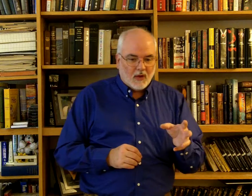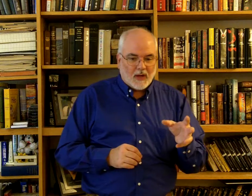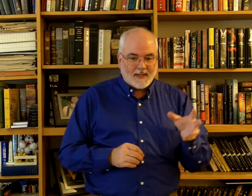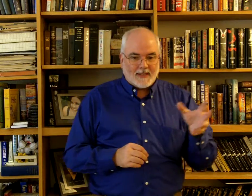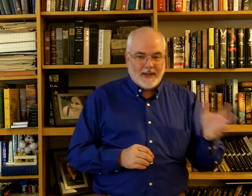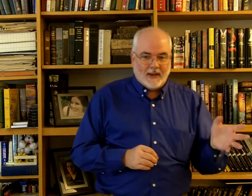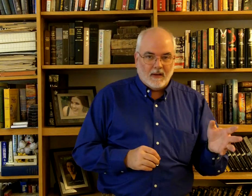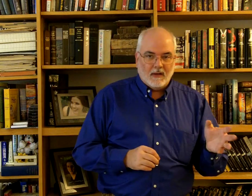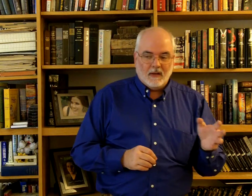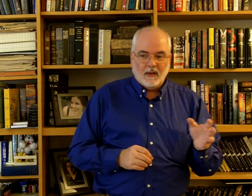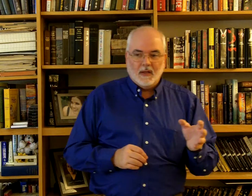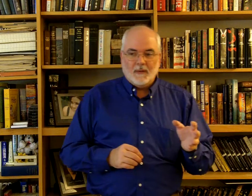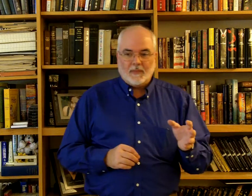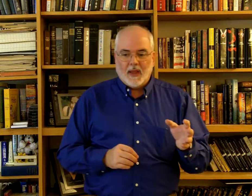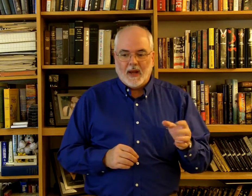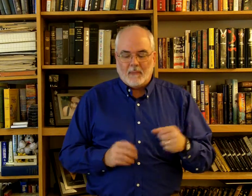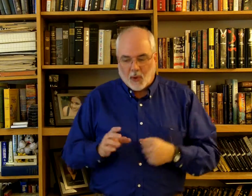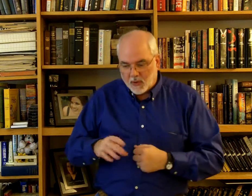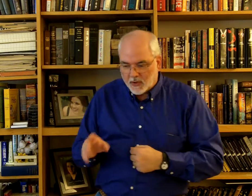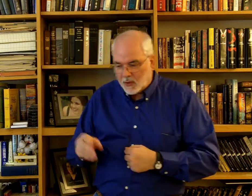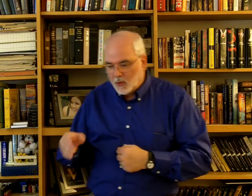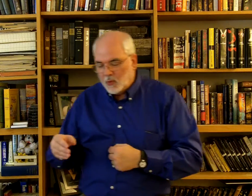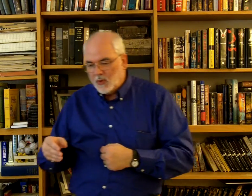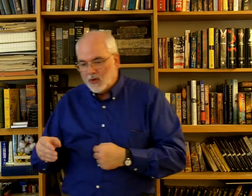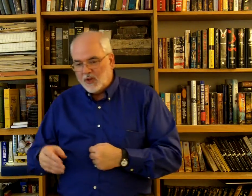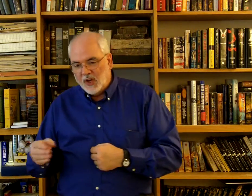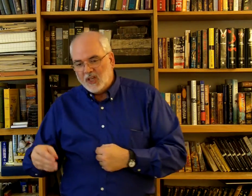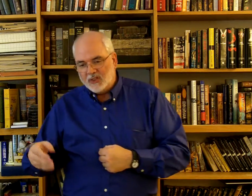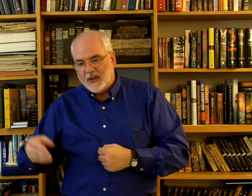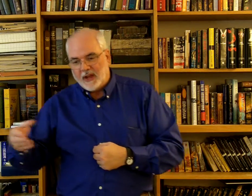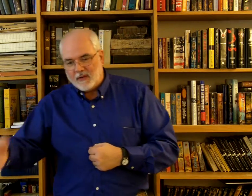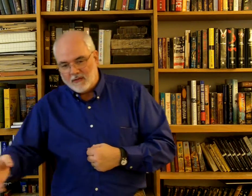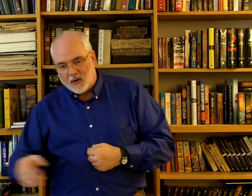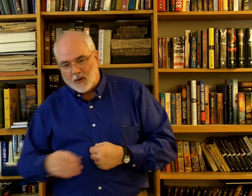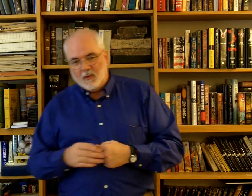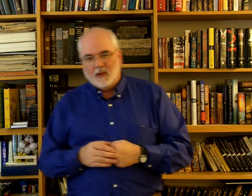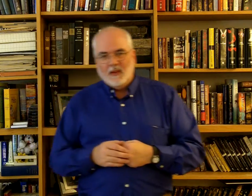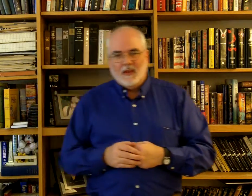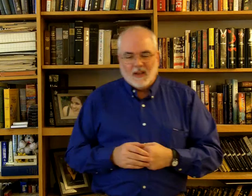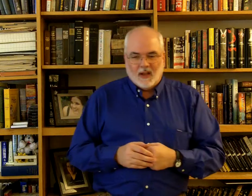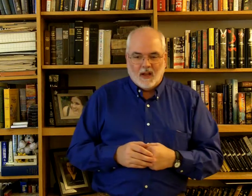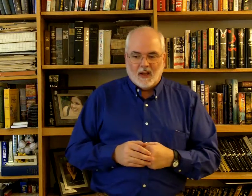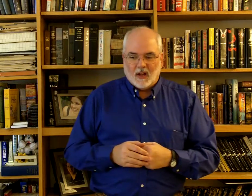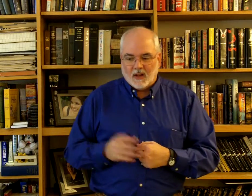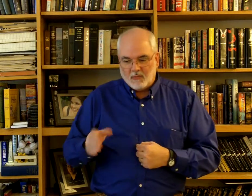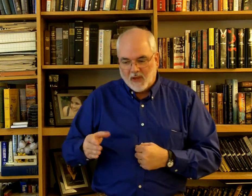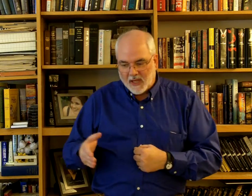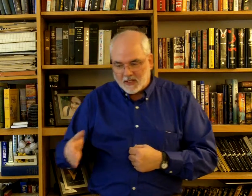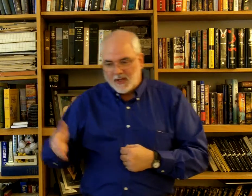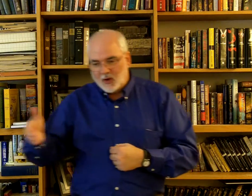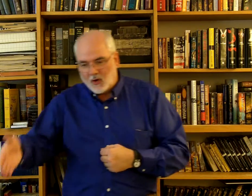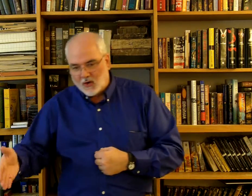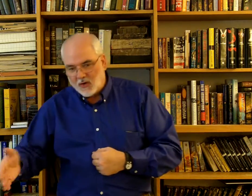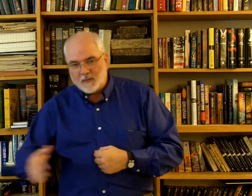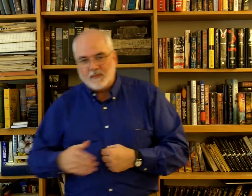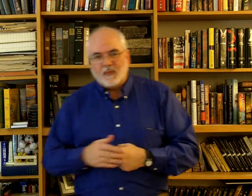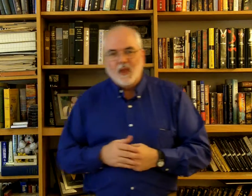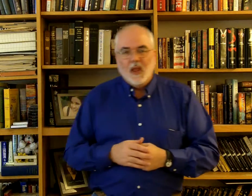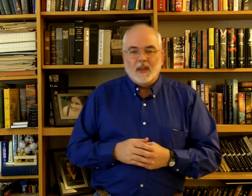like sin, and a person who does that verb, a sinner, then